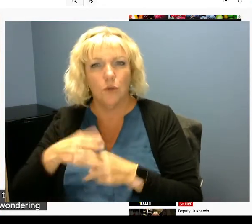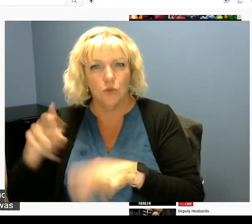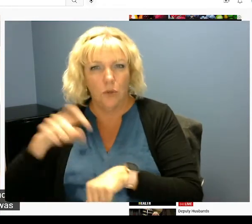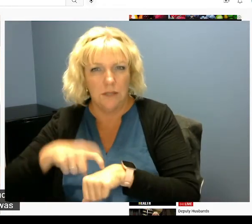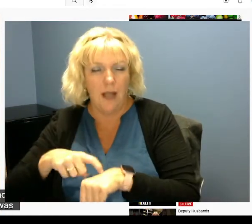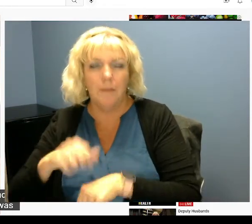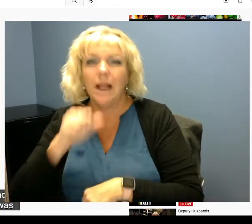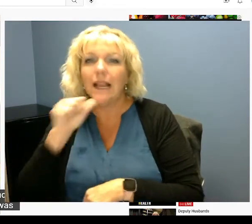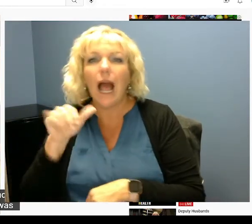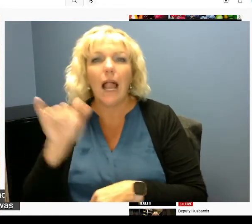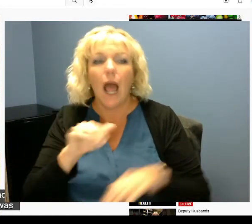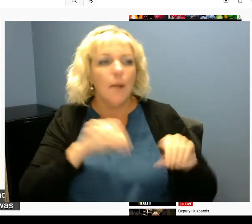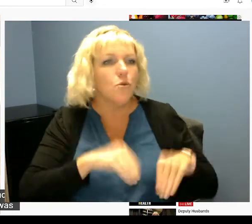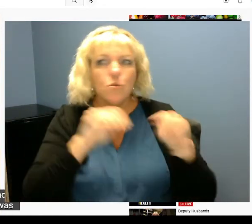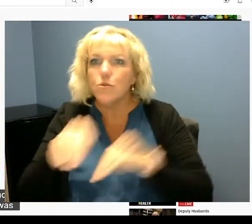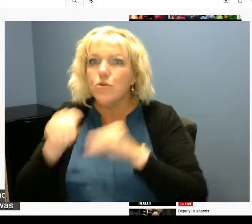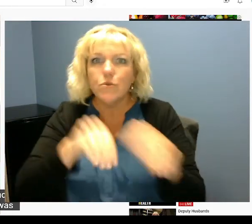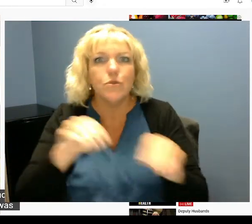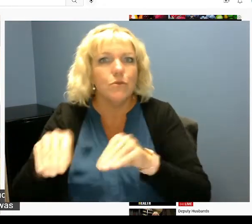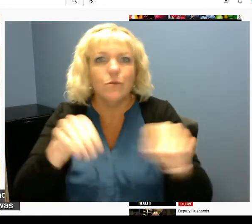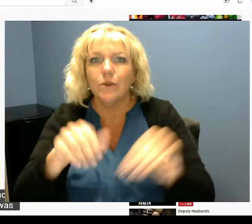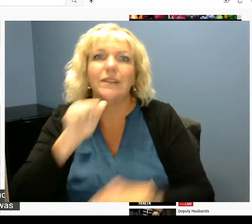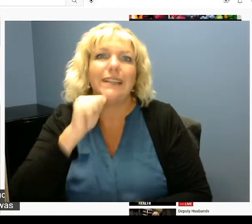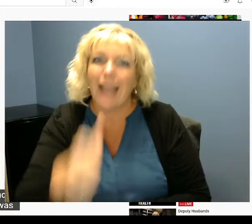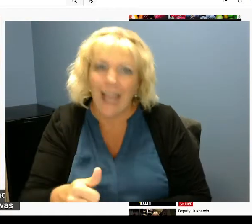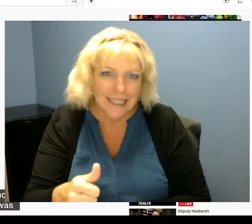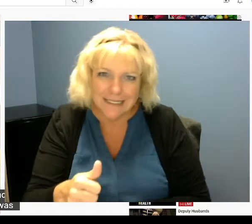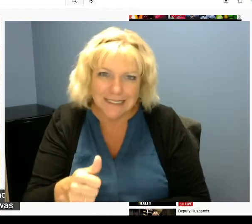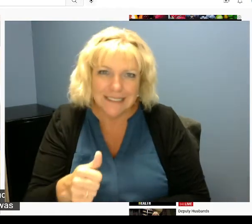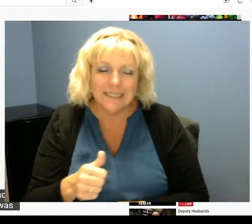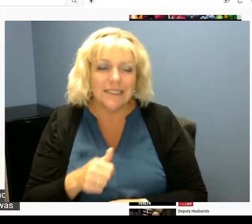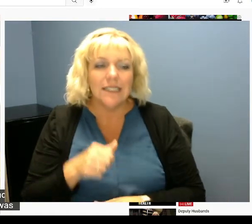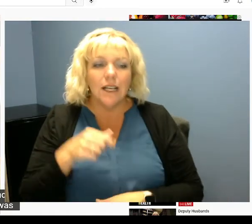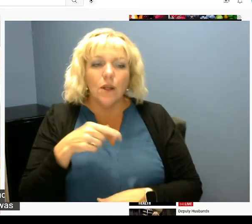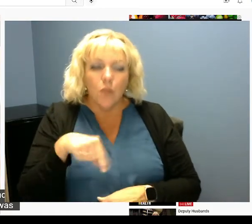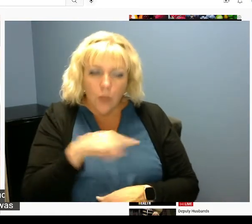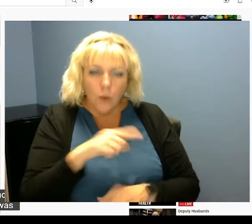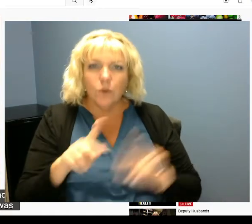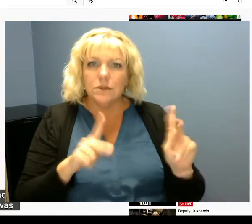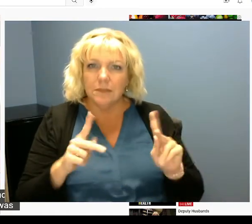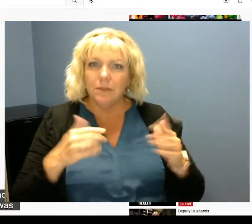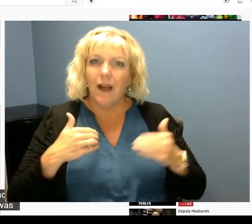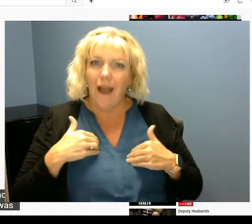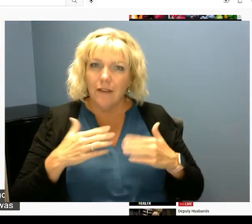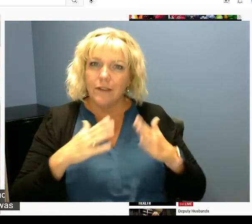wandering. They had a community, and they had